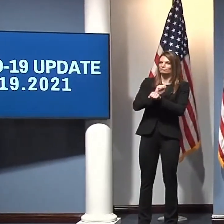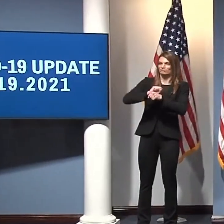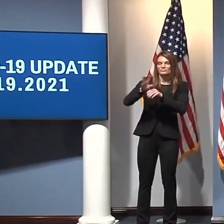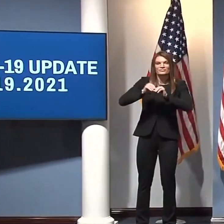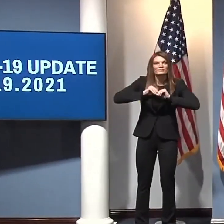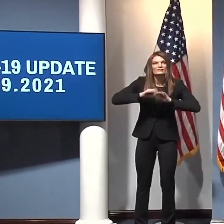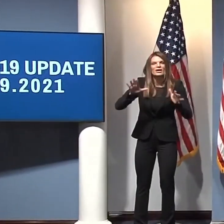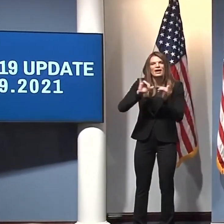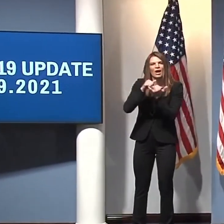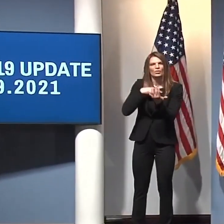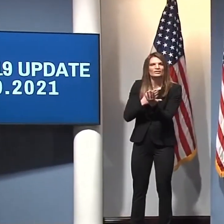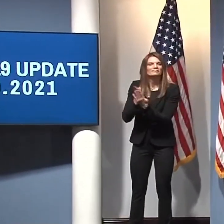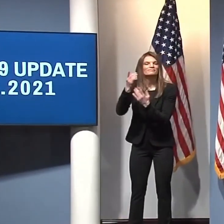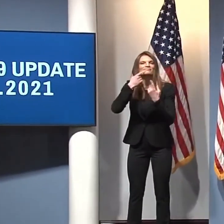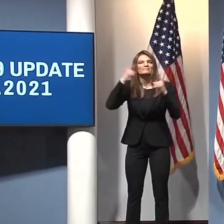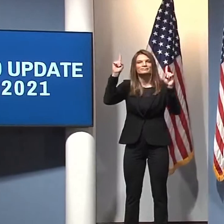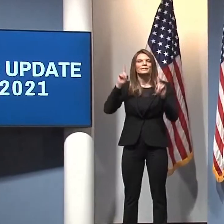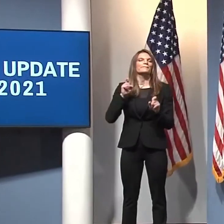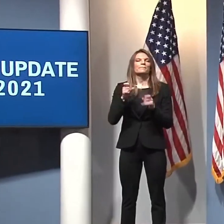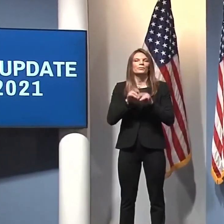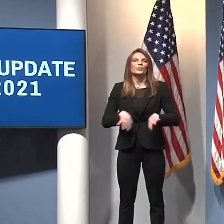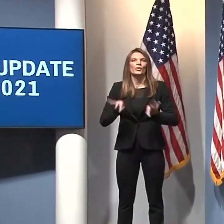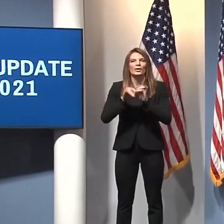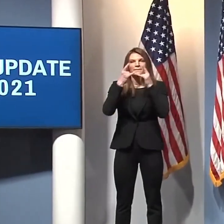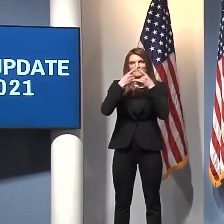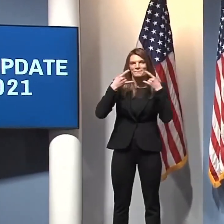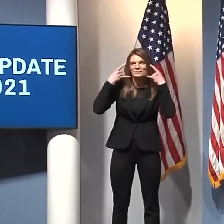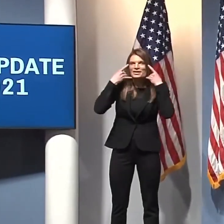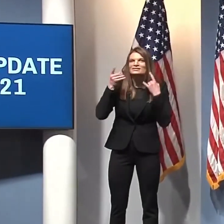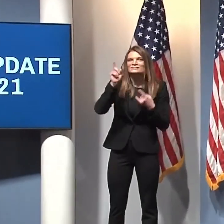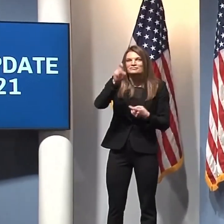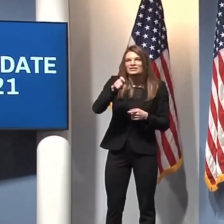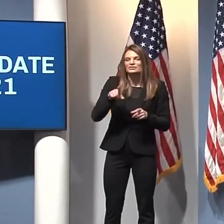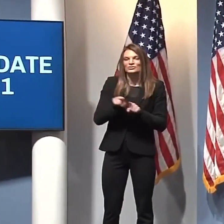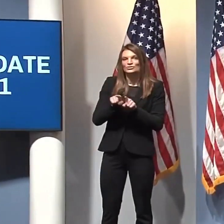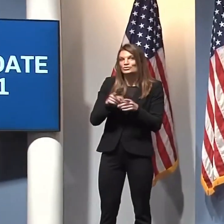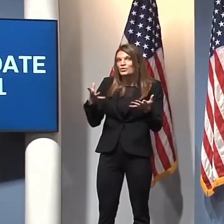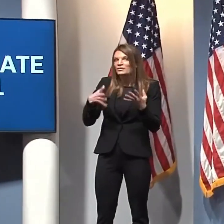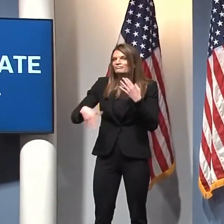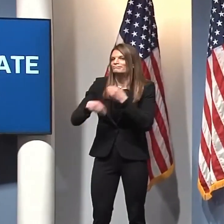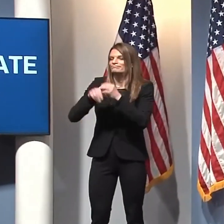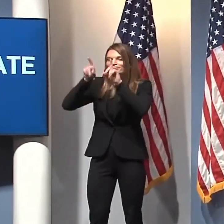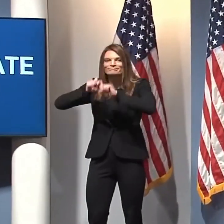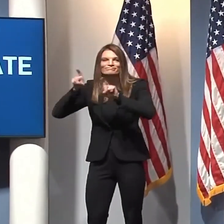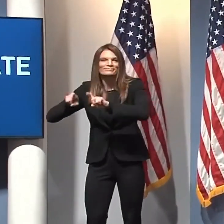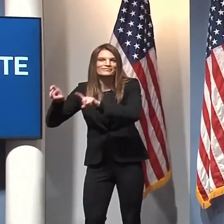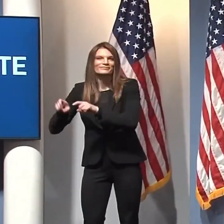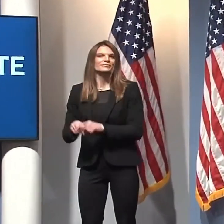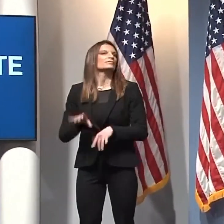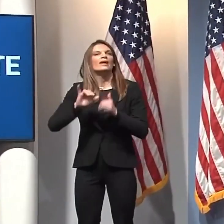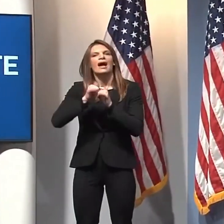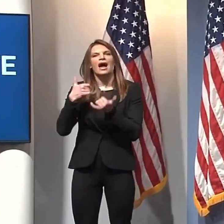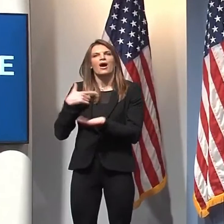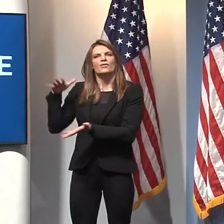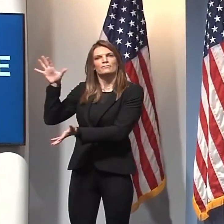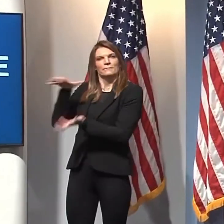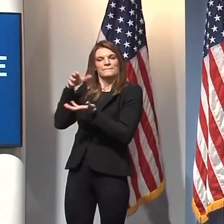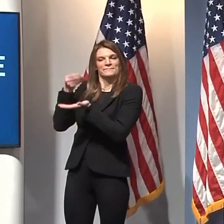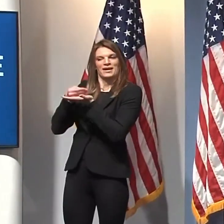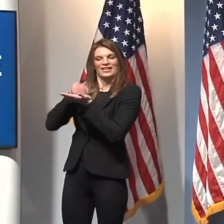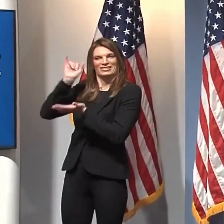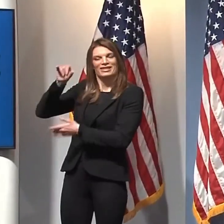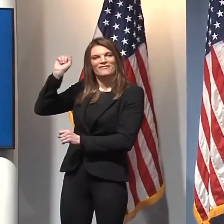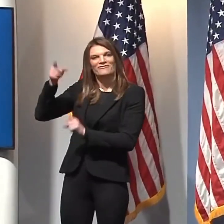keep masking up. We got to ramp up testing. And we're going to invest billions in federal funds from the Biden administration to help small